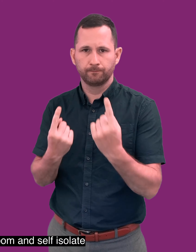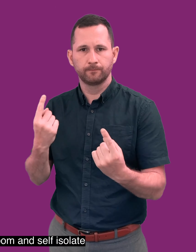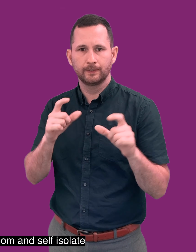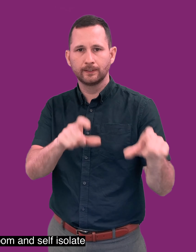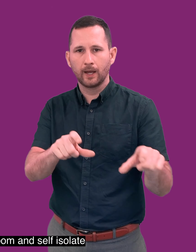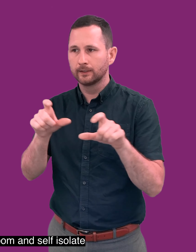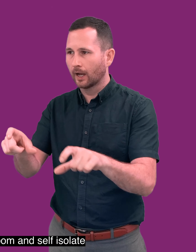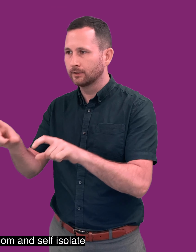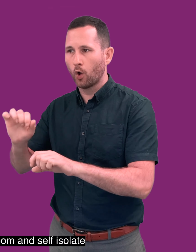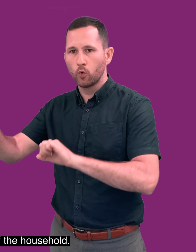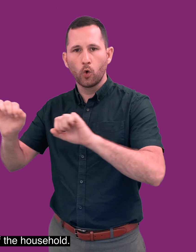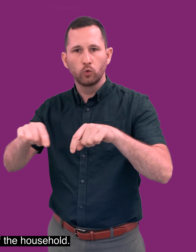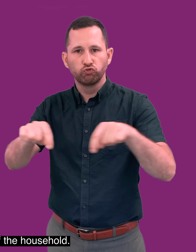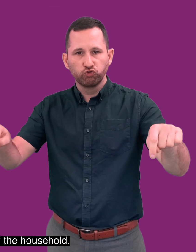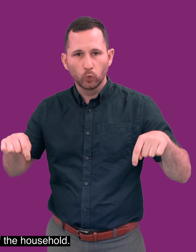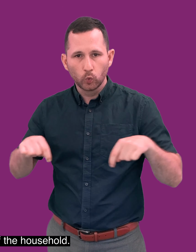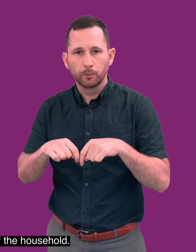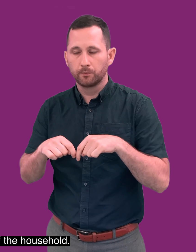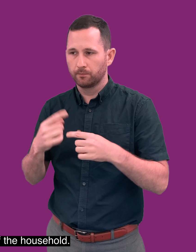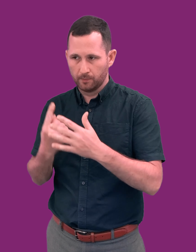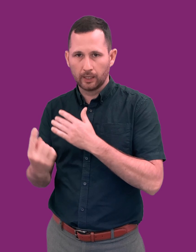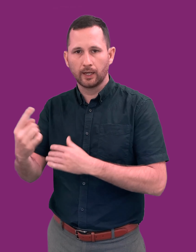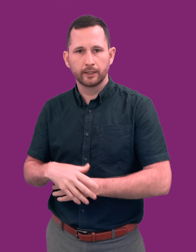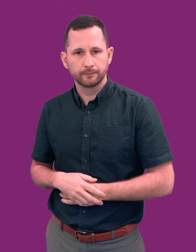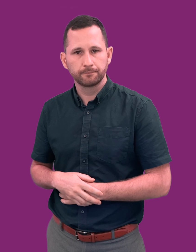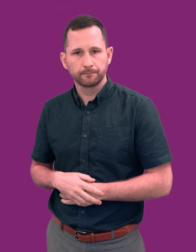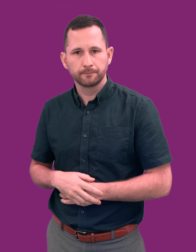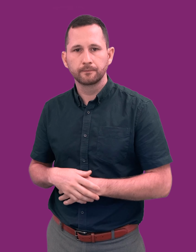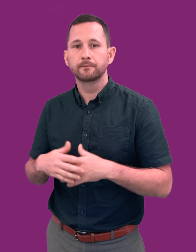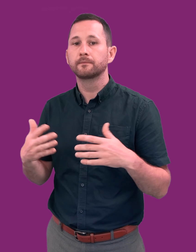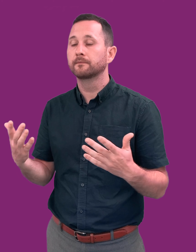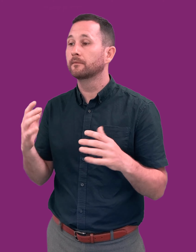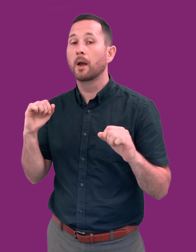and self-isolate from the rest of the household.